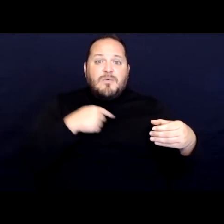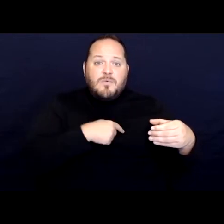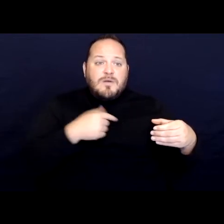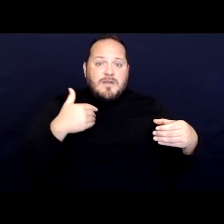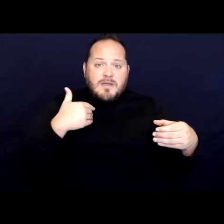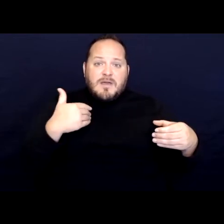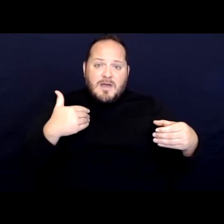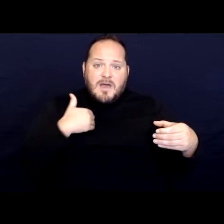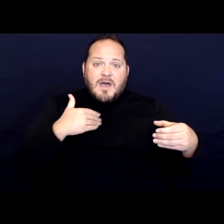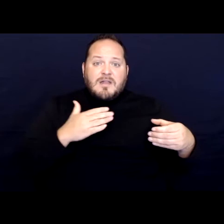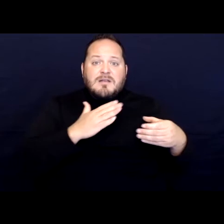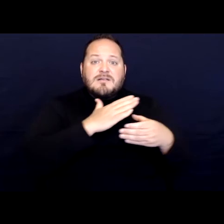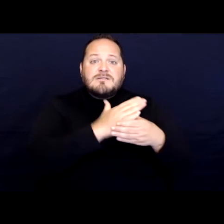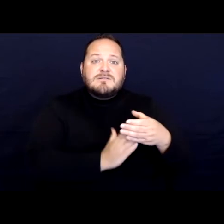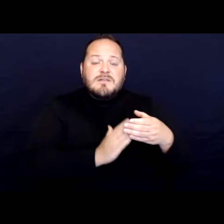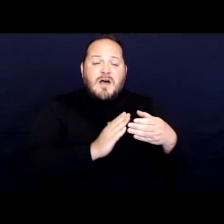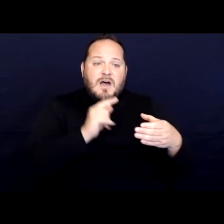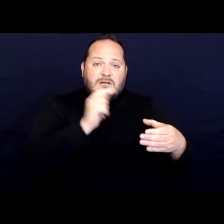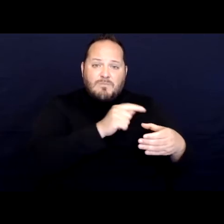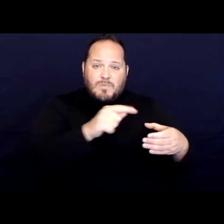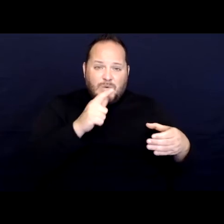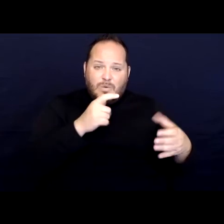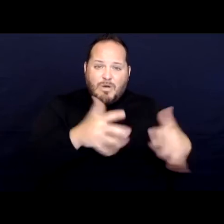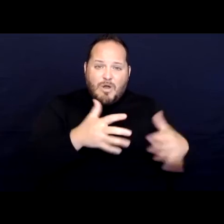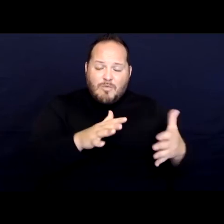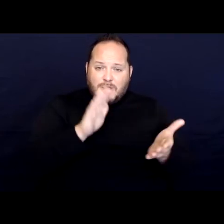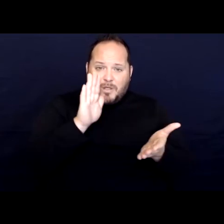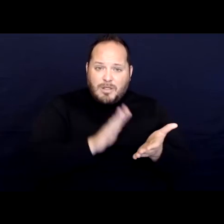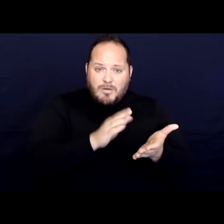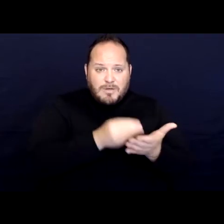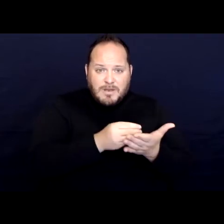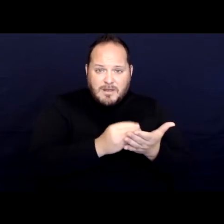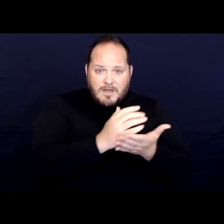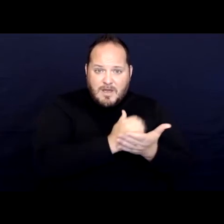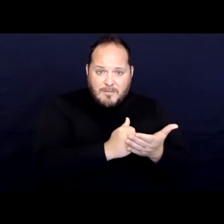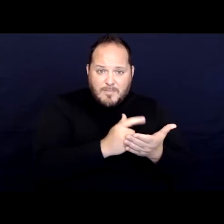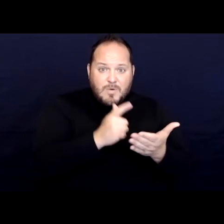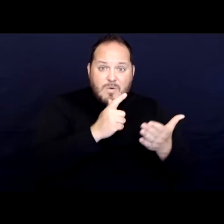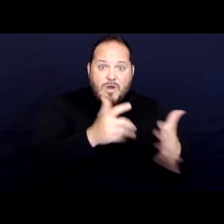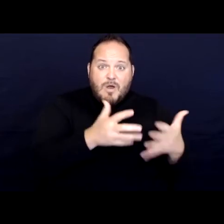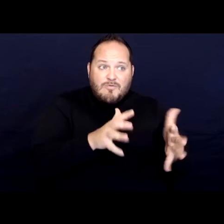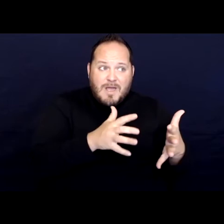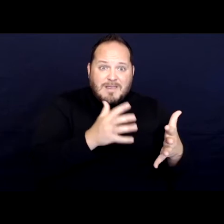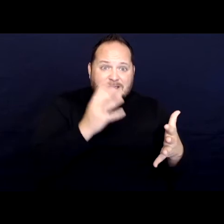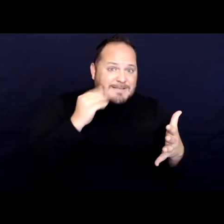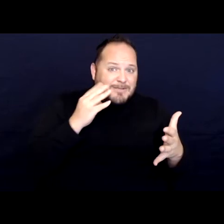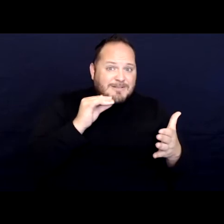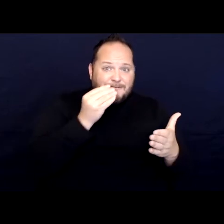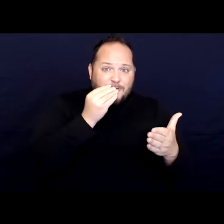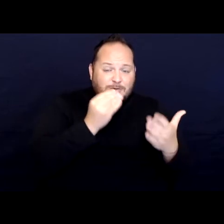that were already low income, that were probably experiencing food insecurity before the pandemic,